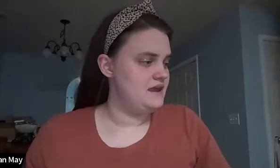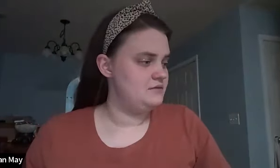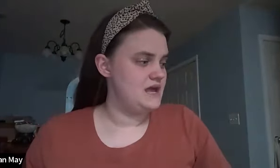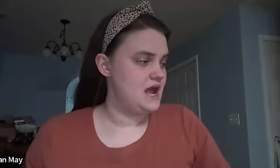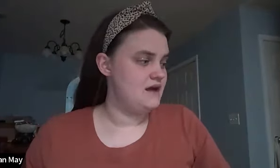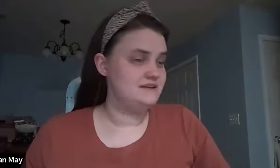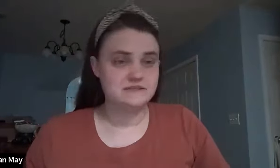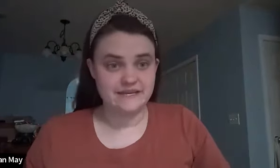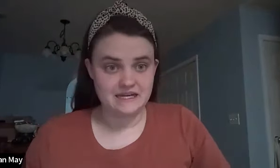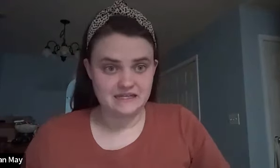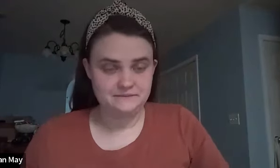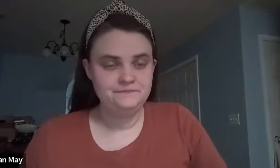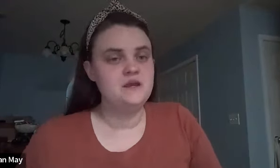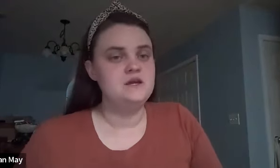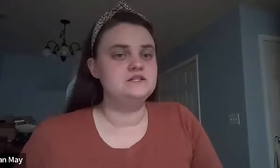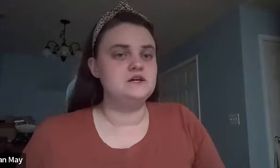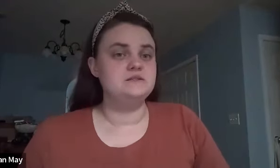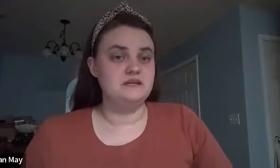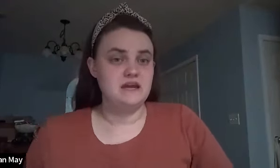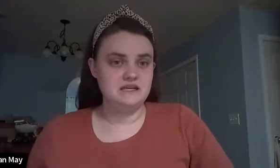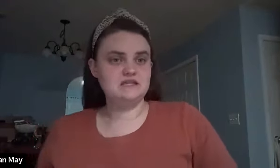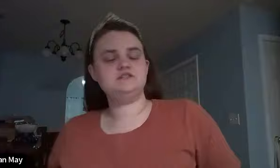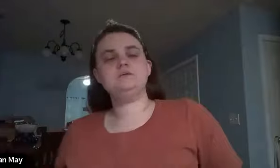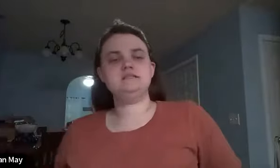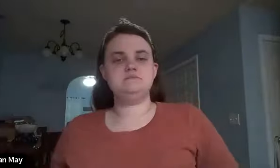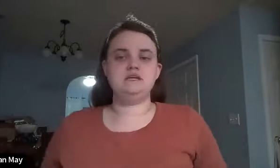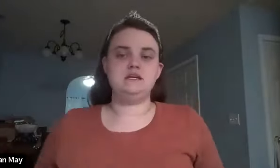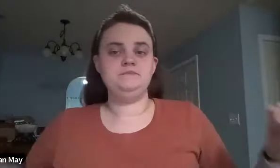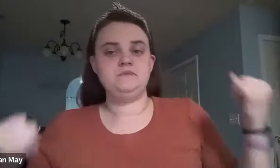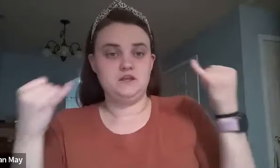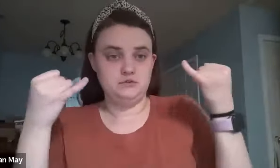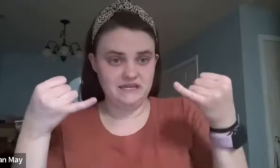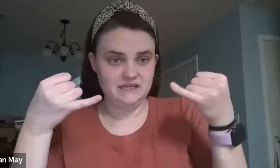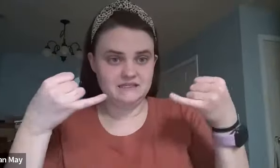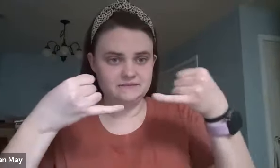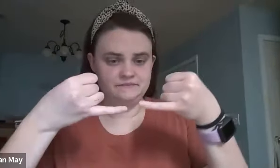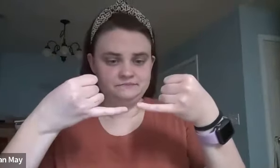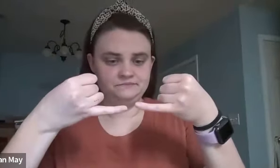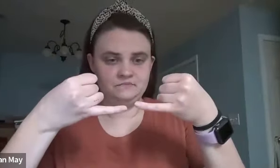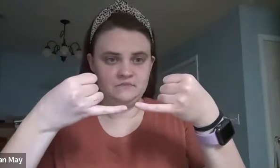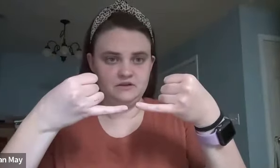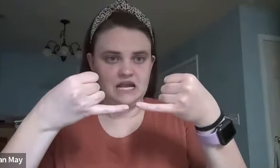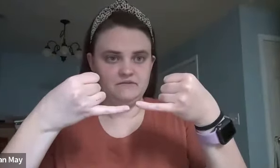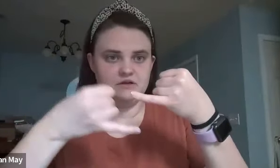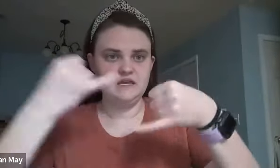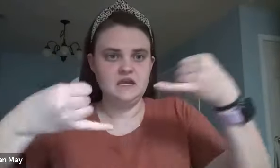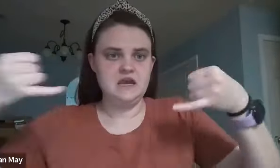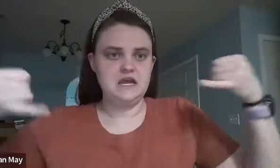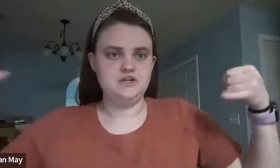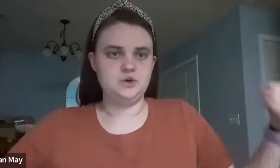Then we have spaghetti. So spaghetti is going to be your pinkies. You're going to have them close, and you're going